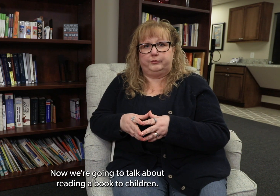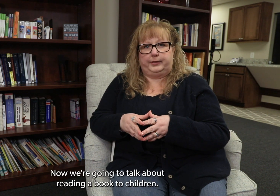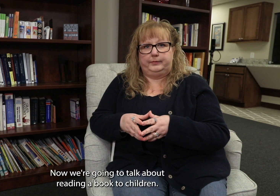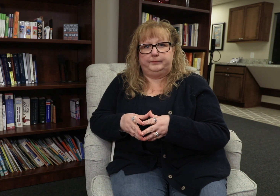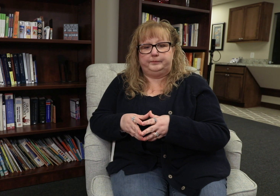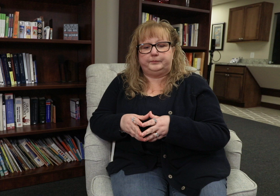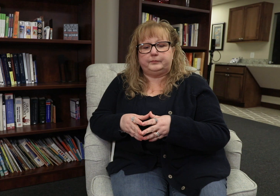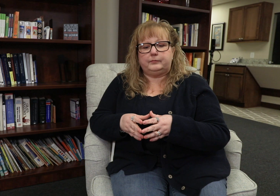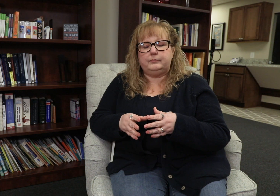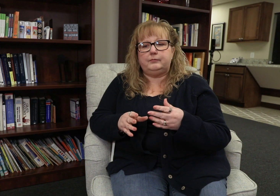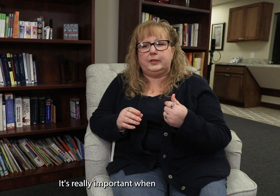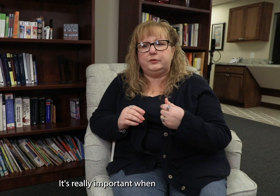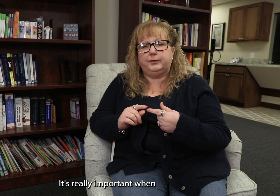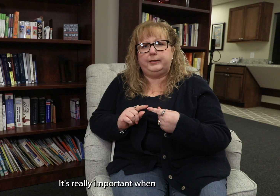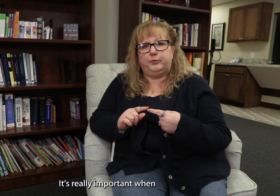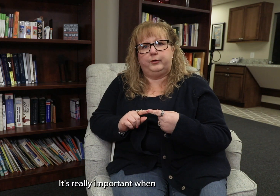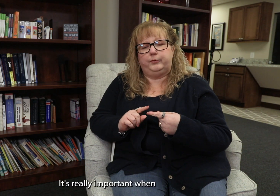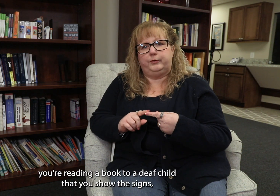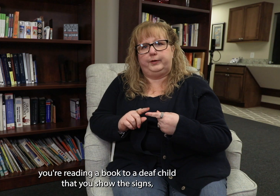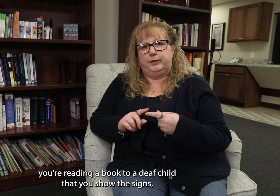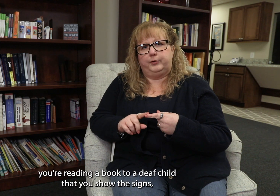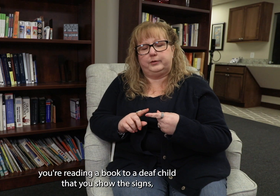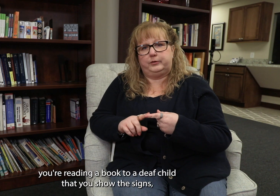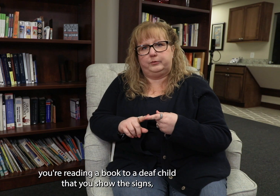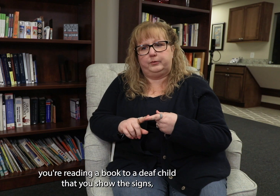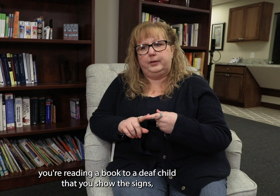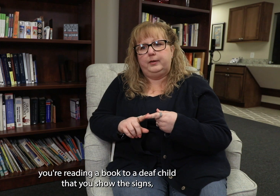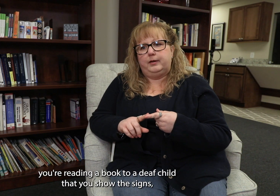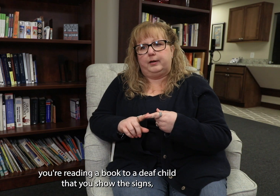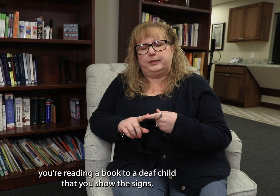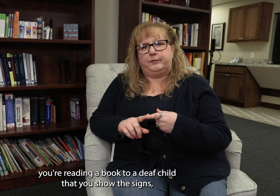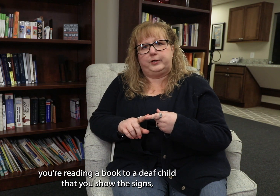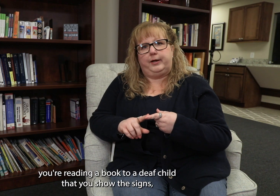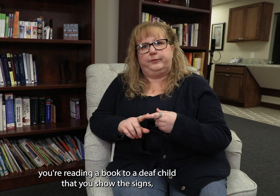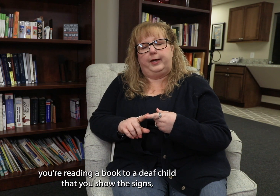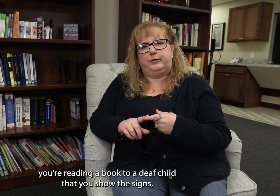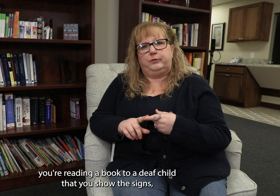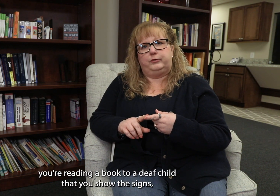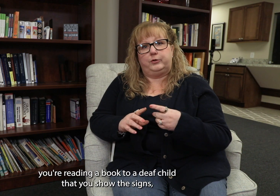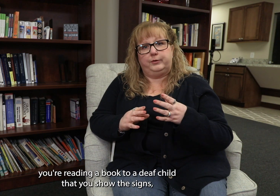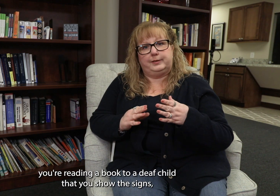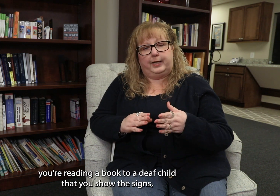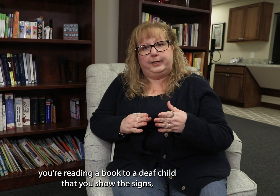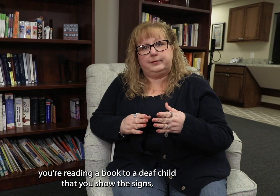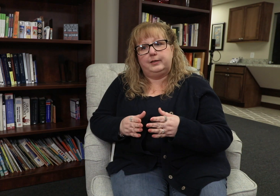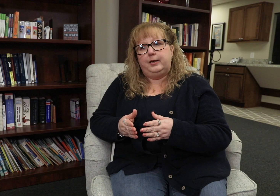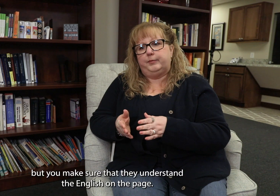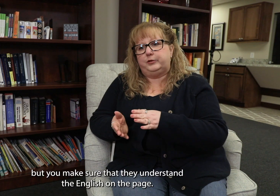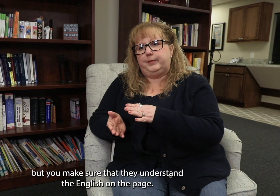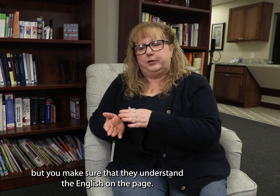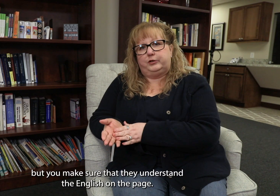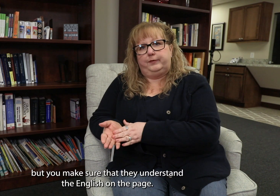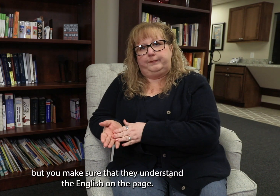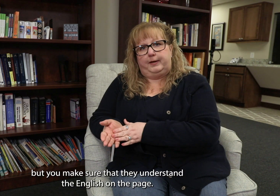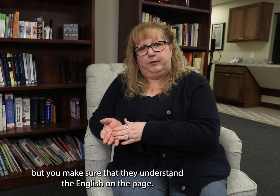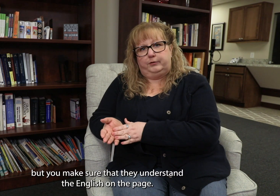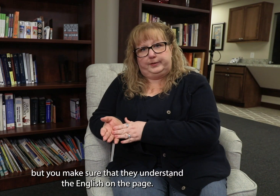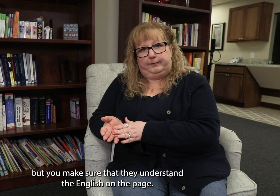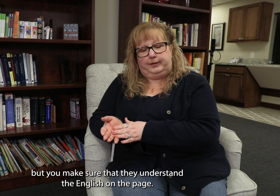children. It's really important when you're reading a book to a deaf child that you show the signs, but you make sure that they understand the